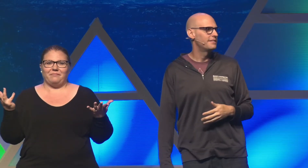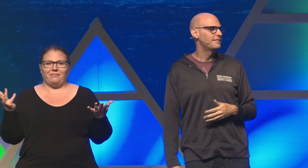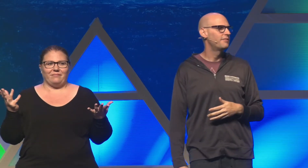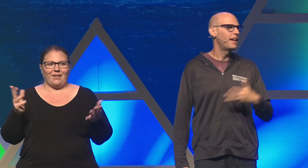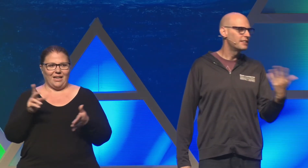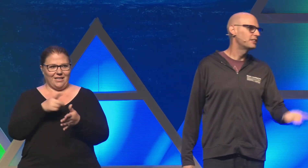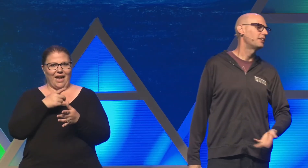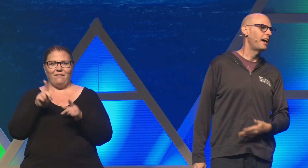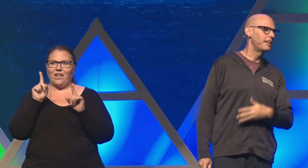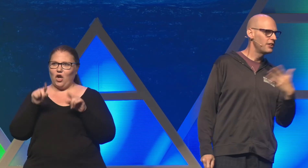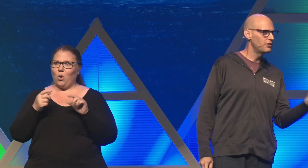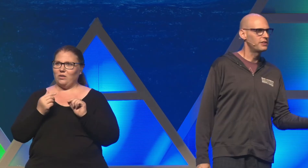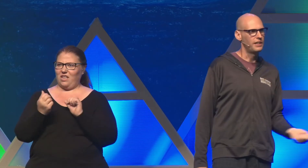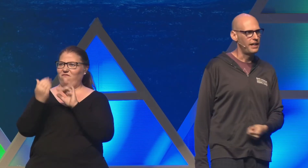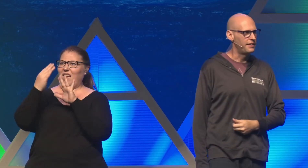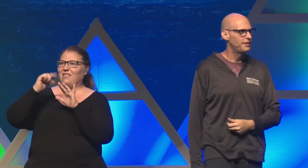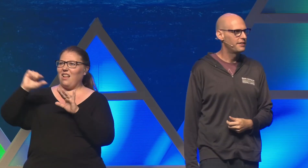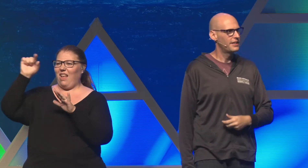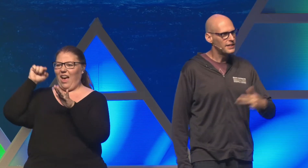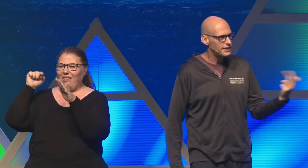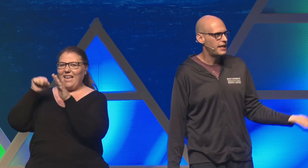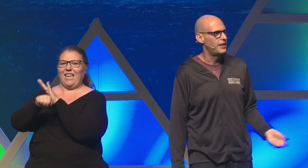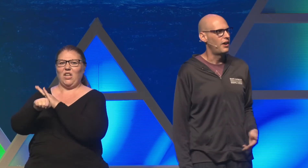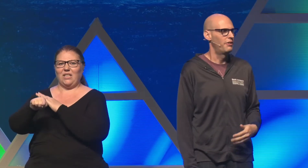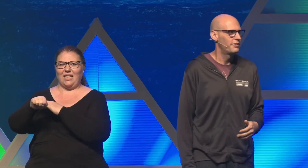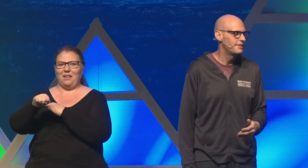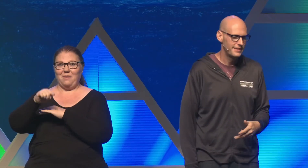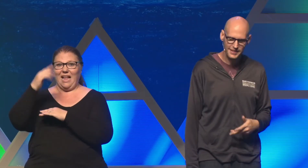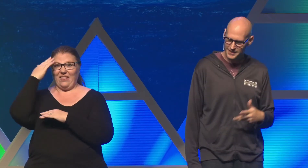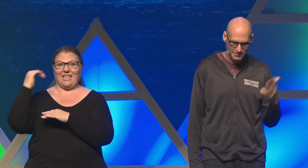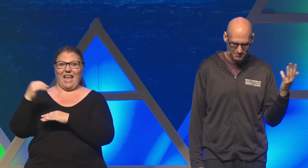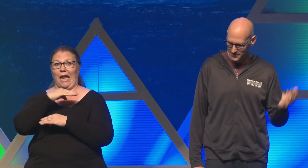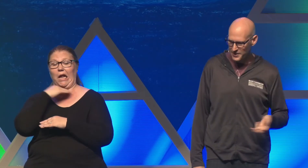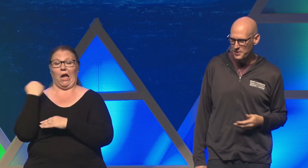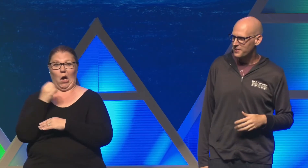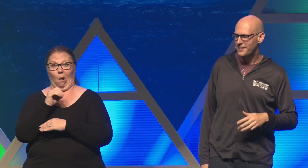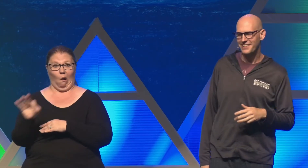and faces Goliath, kills Goliath, cuts his head off,